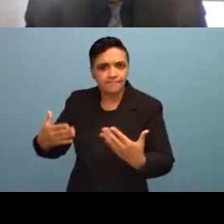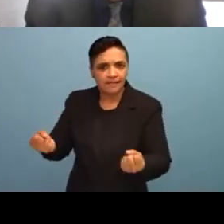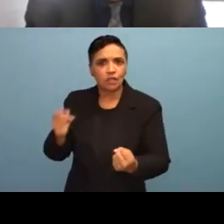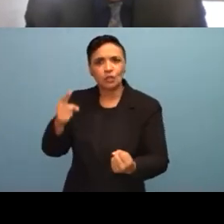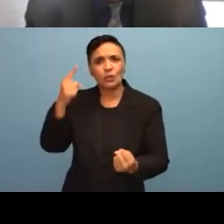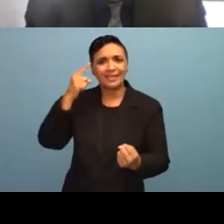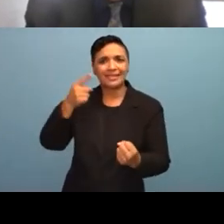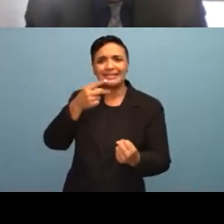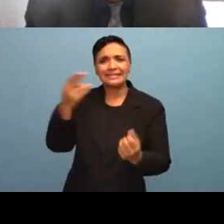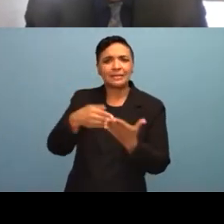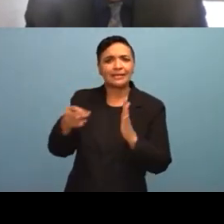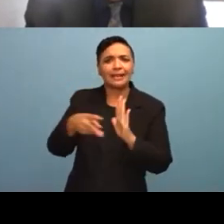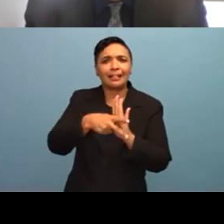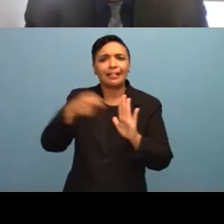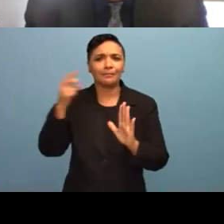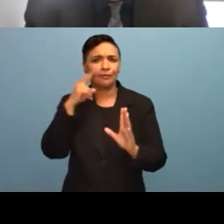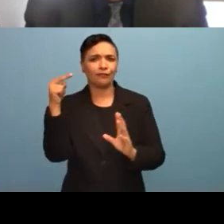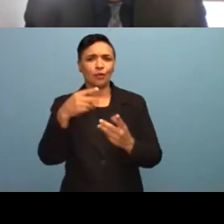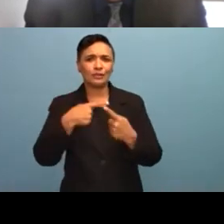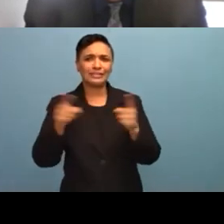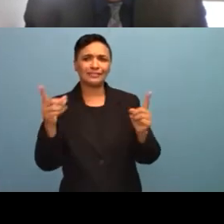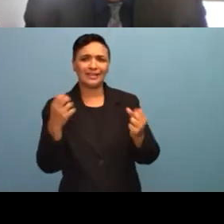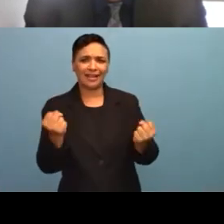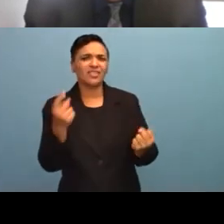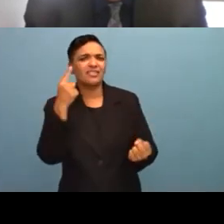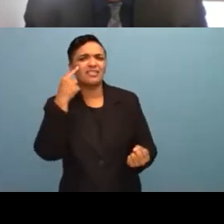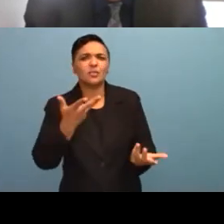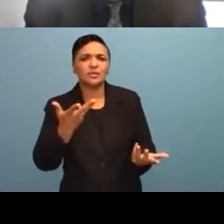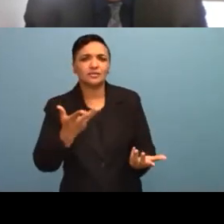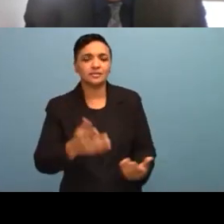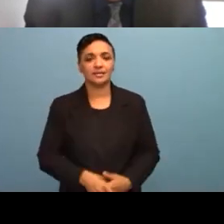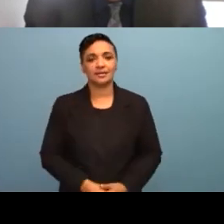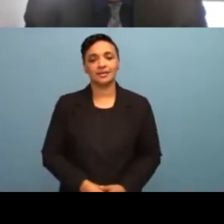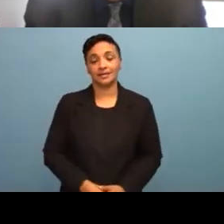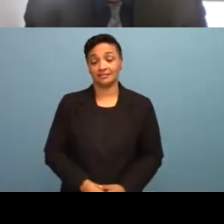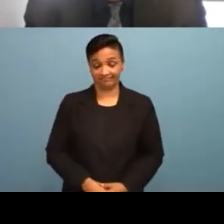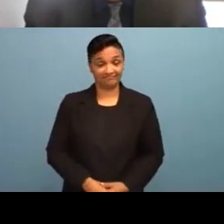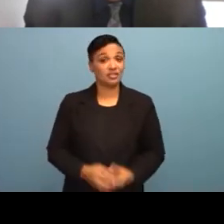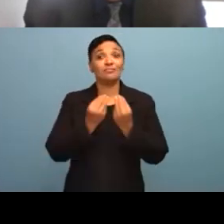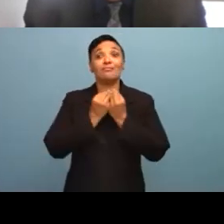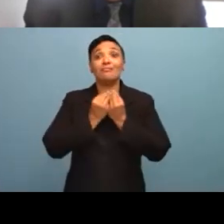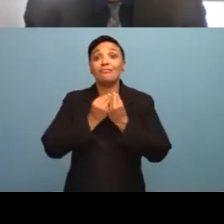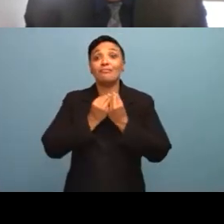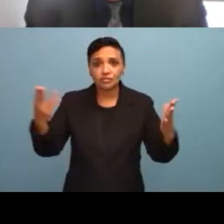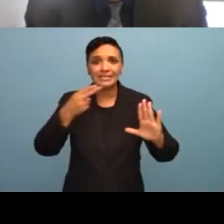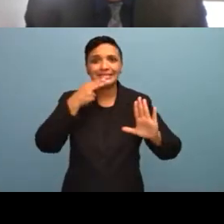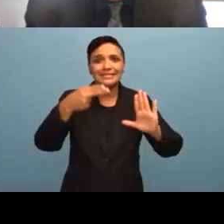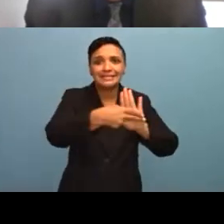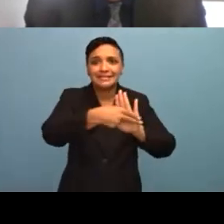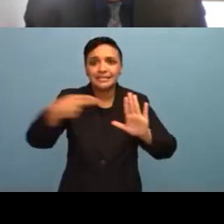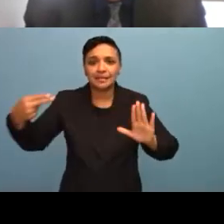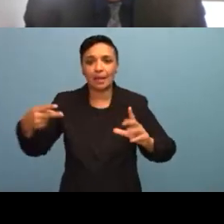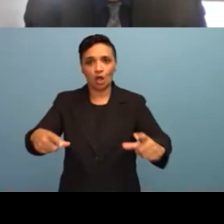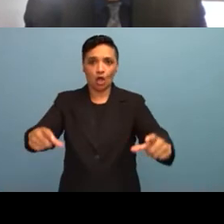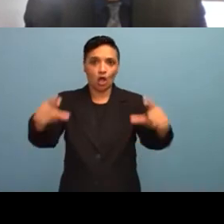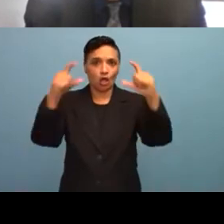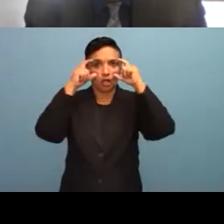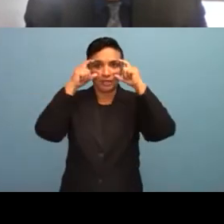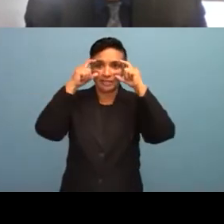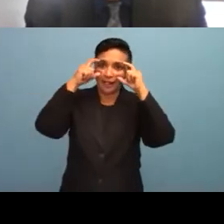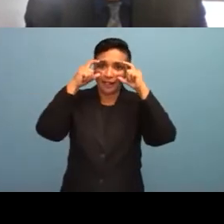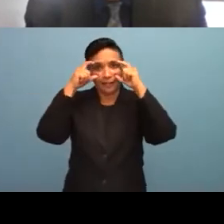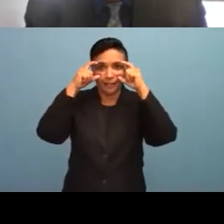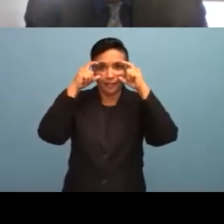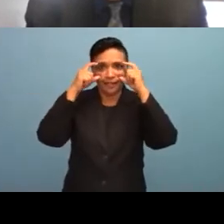out? Oh, absolutely. I mean, there's so much stigma related to glasses wear. Yeah. And then that